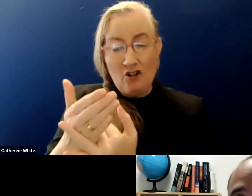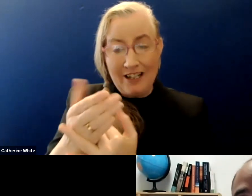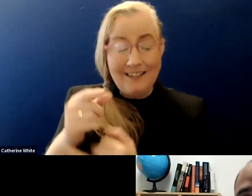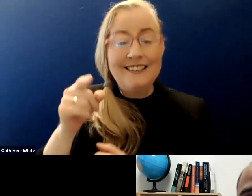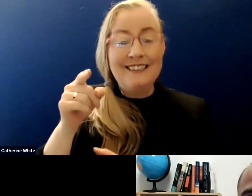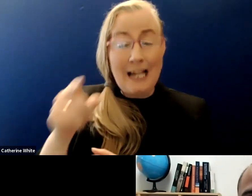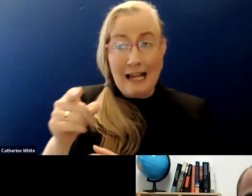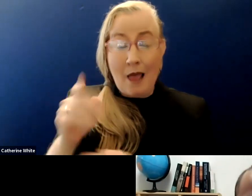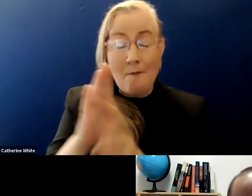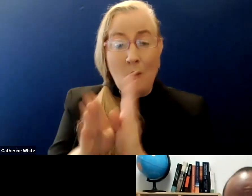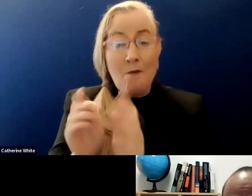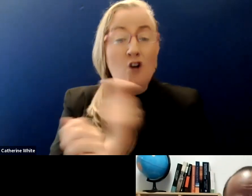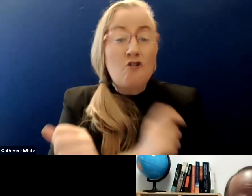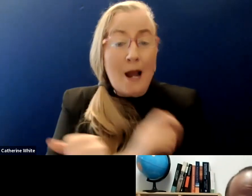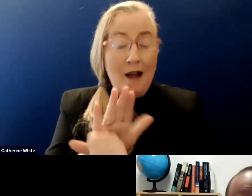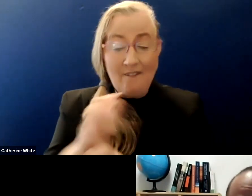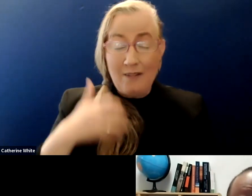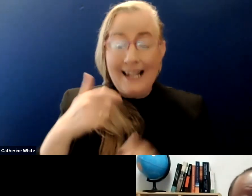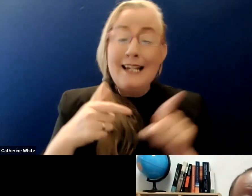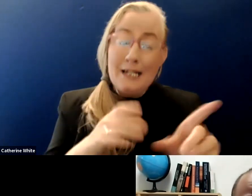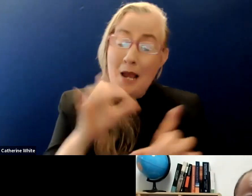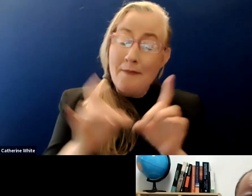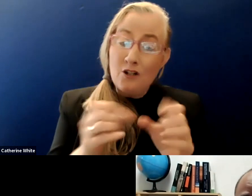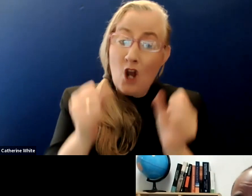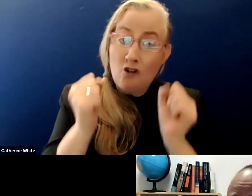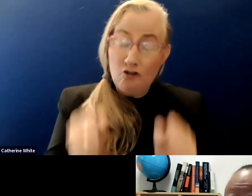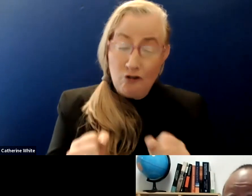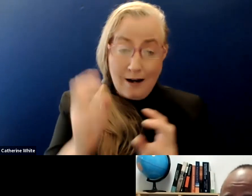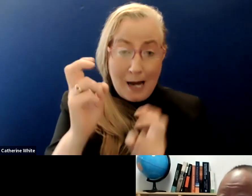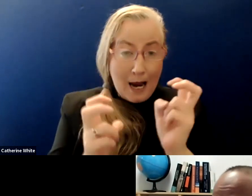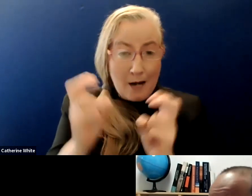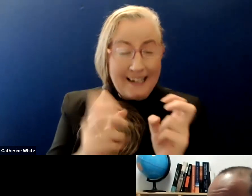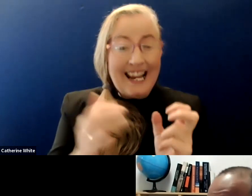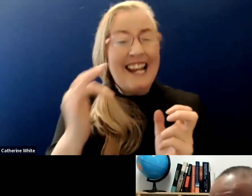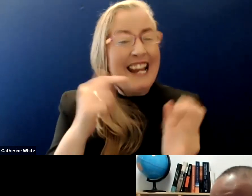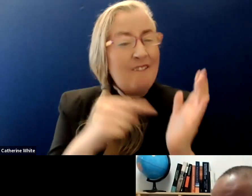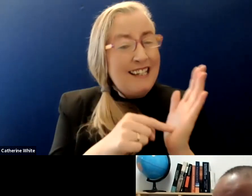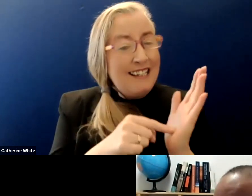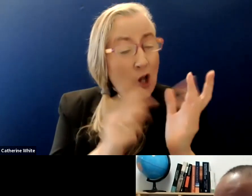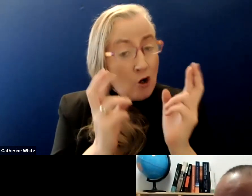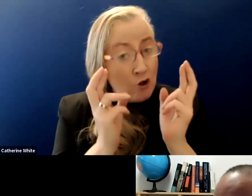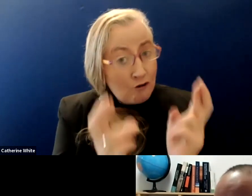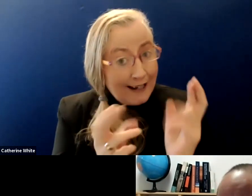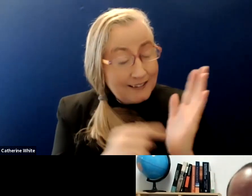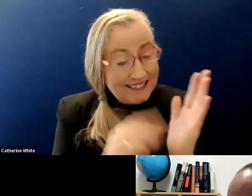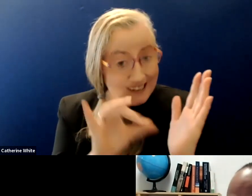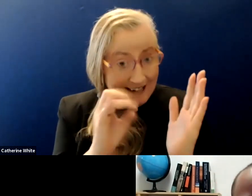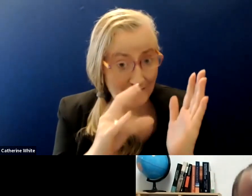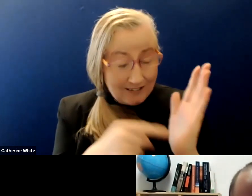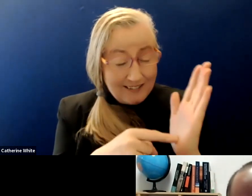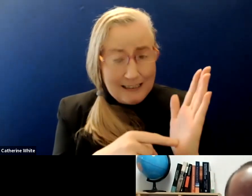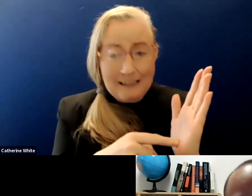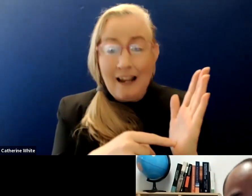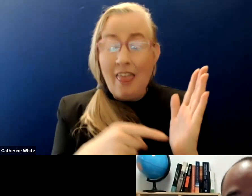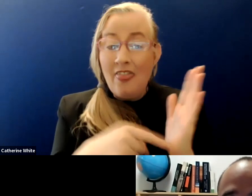of aggression. And he makes a very strong argument. If he's correct, then so